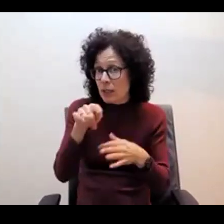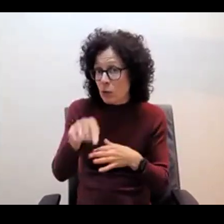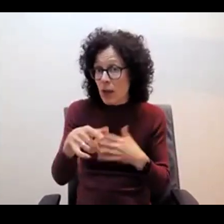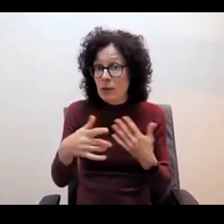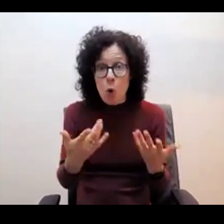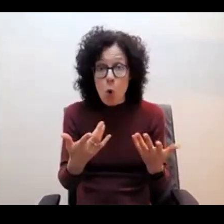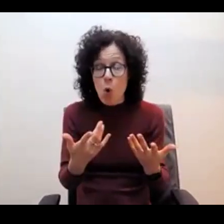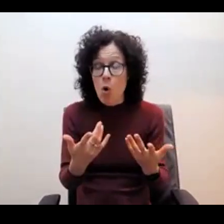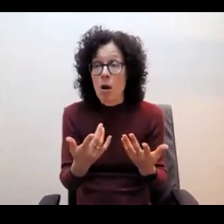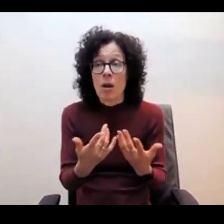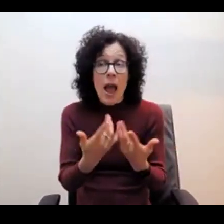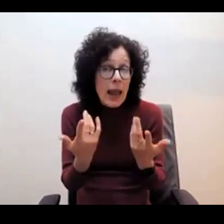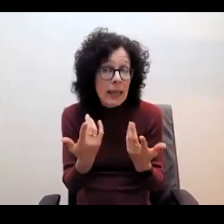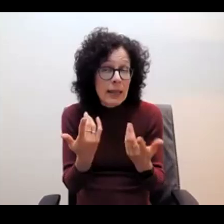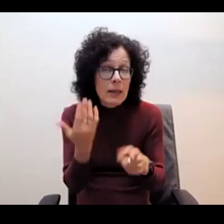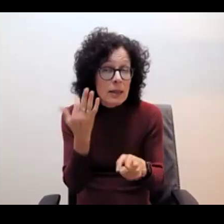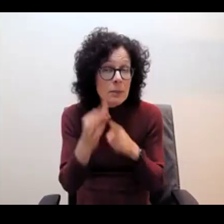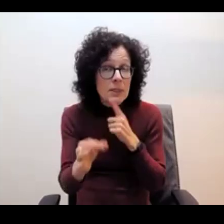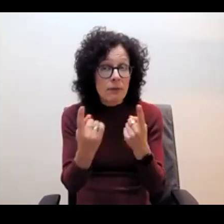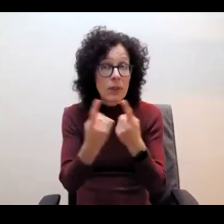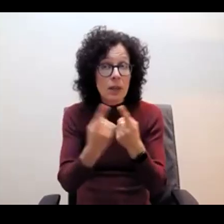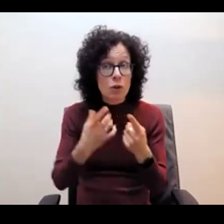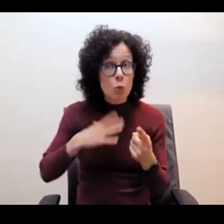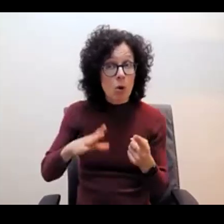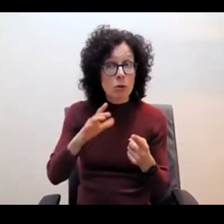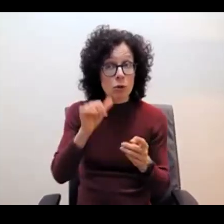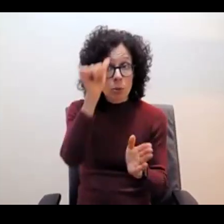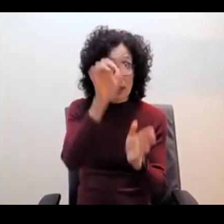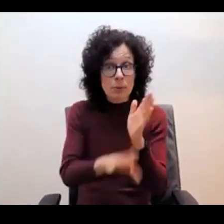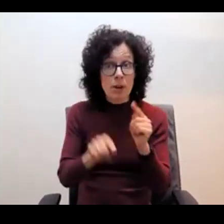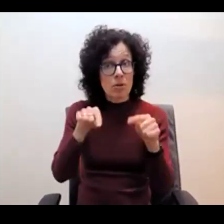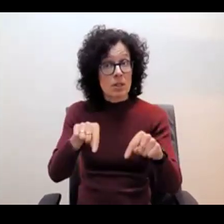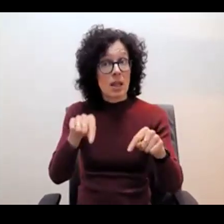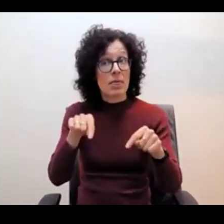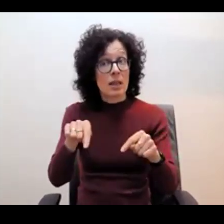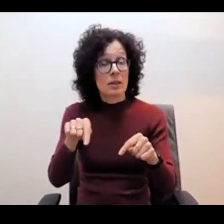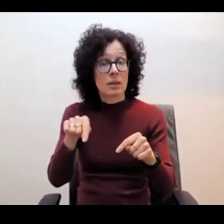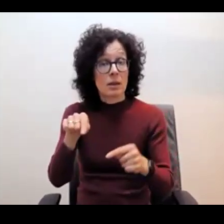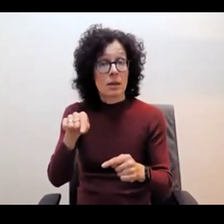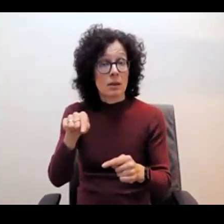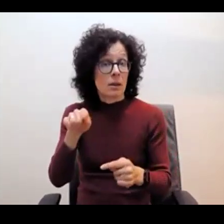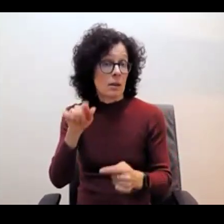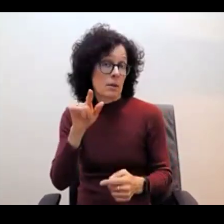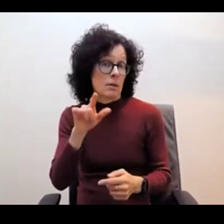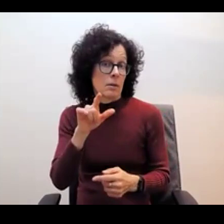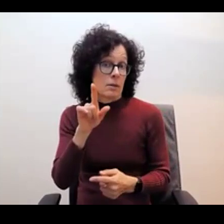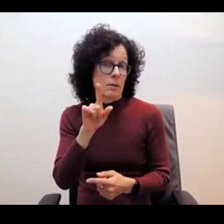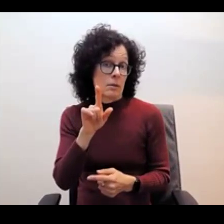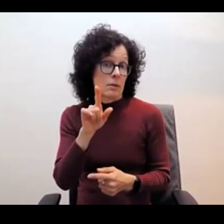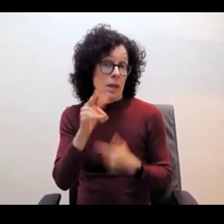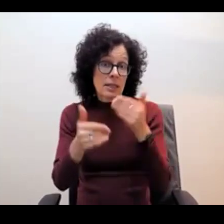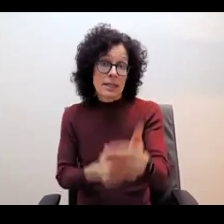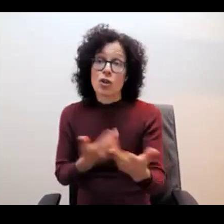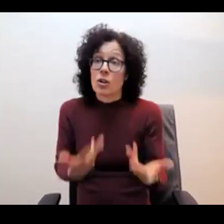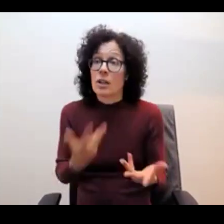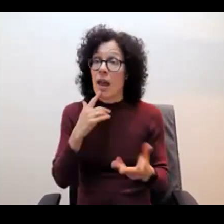any specific things that you would like to experience in this session today, as I'm going to invite us